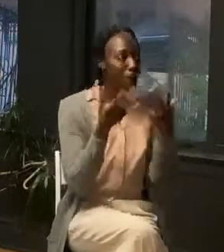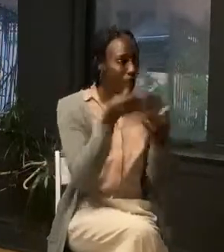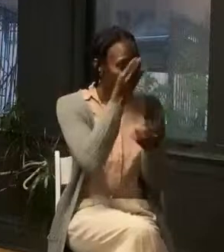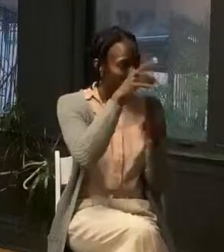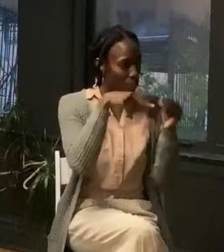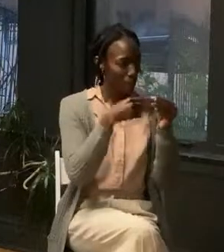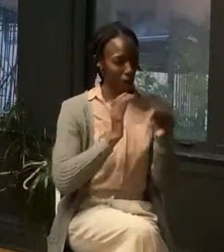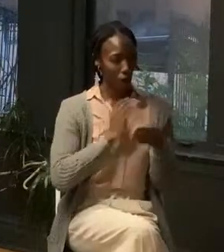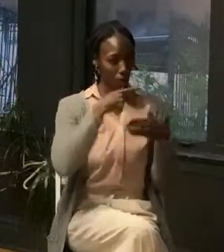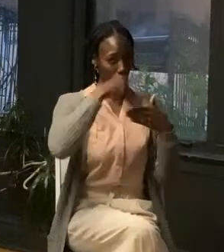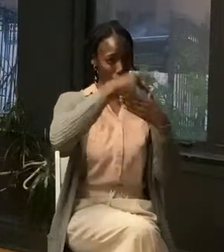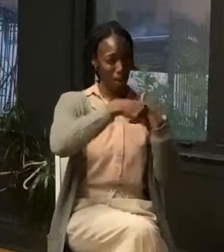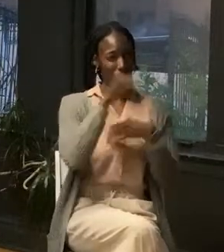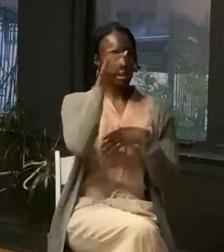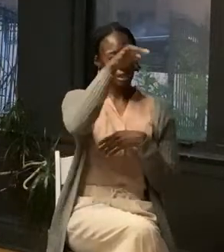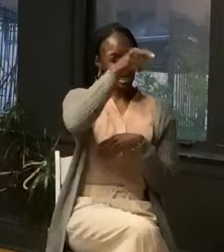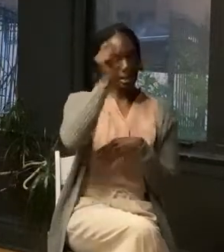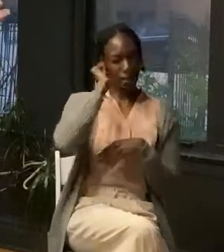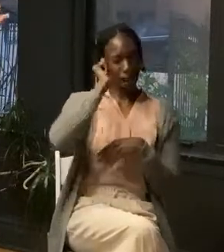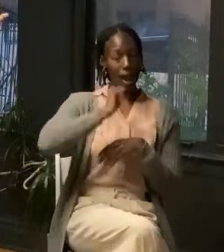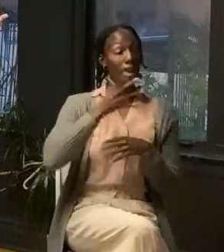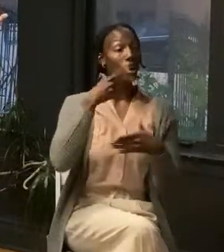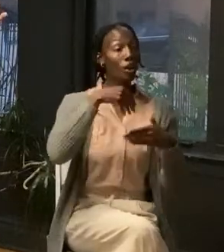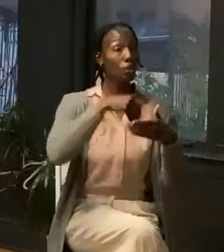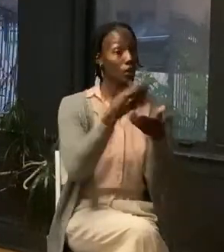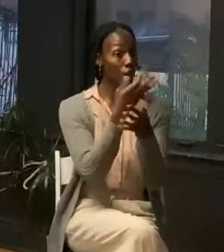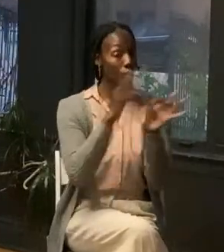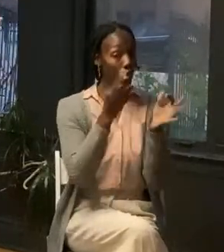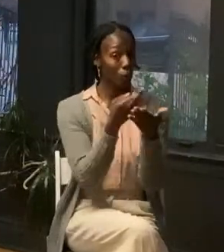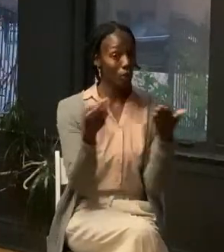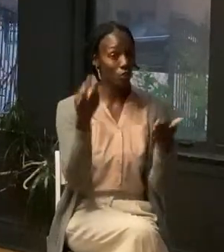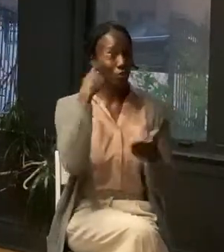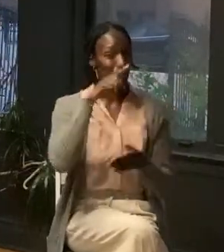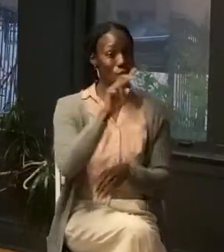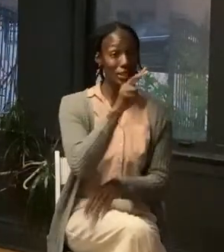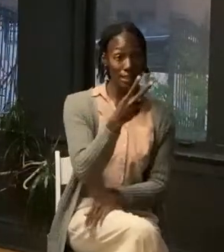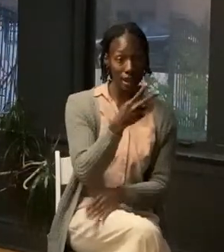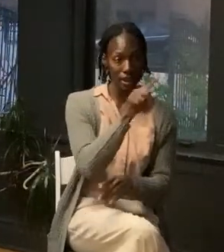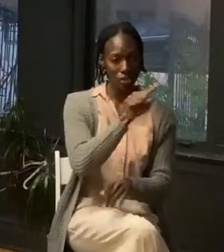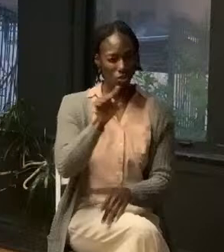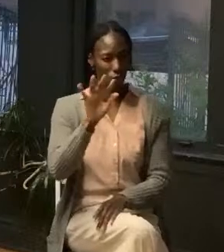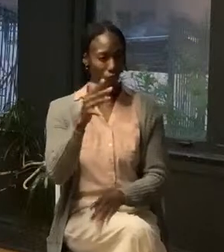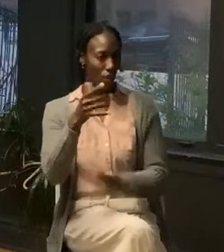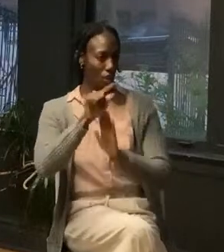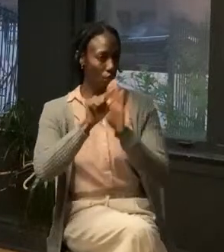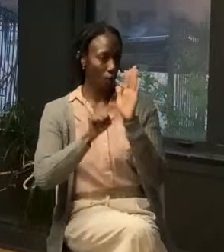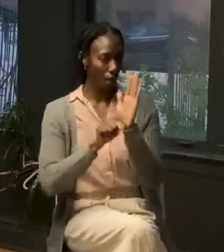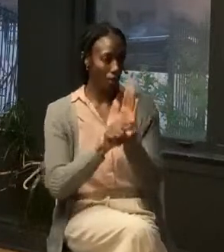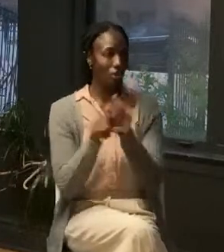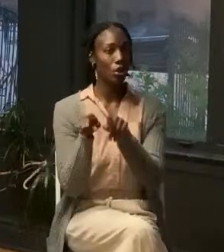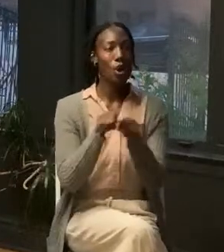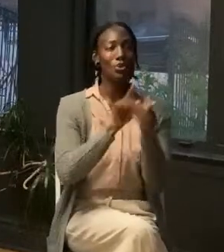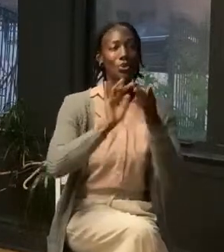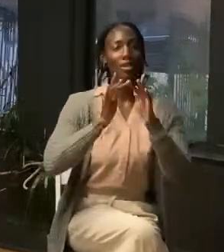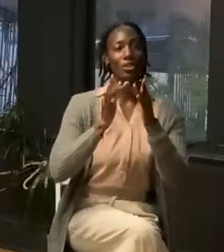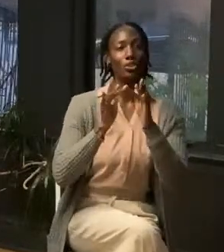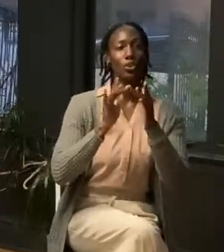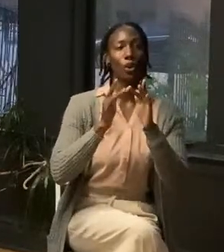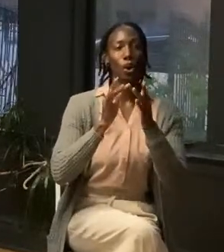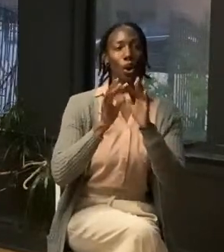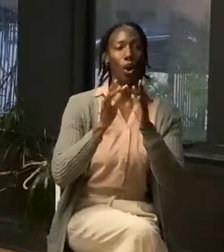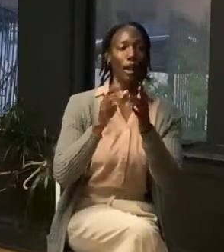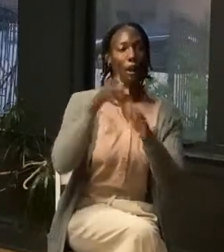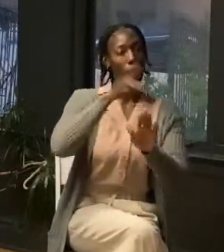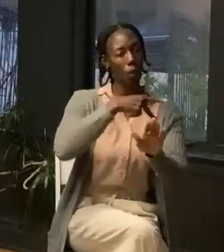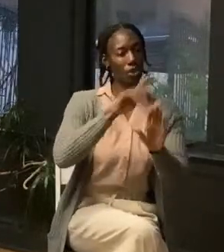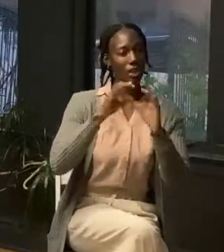in the back, including a free resource for 2nd to 5th graders, a digital poetry classroom on demand called Queen